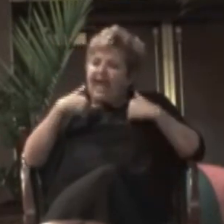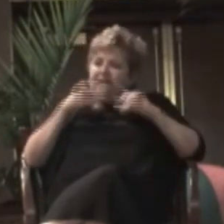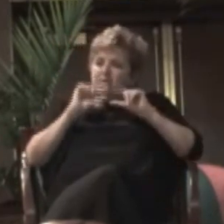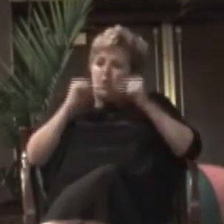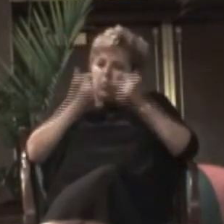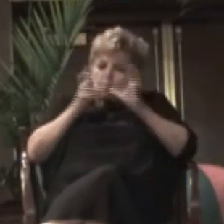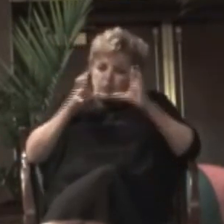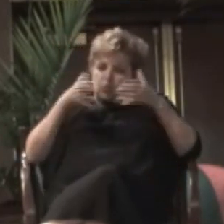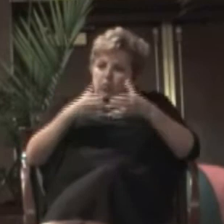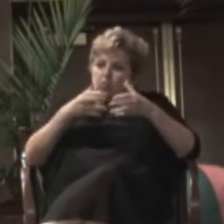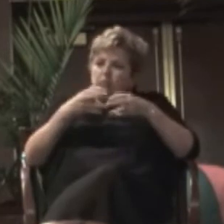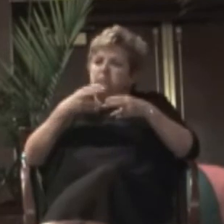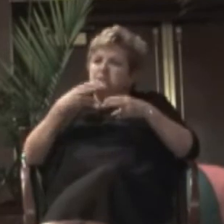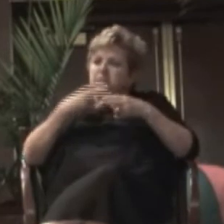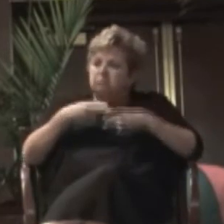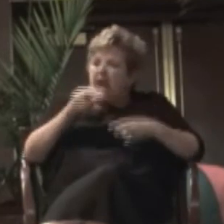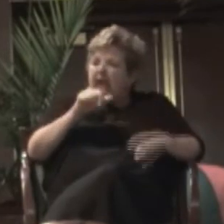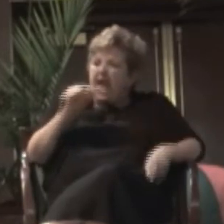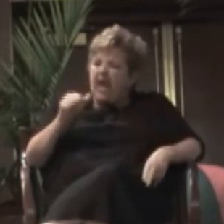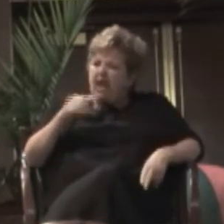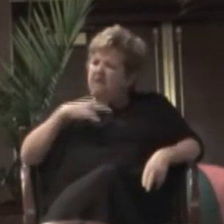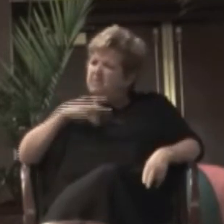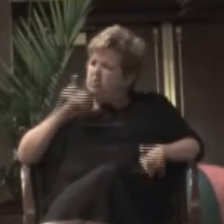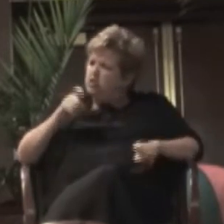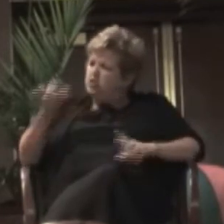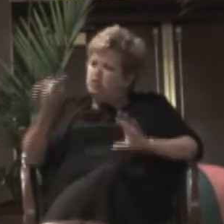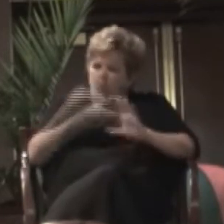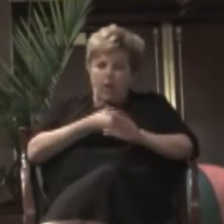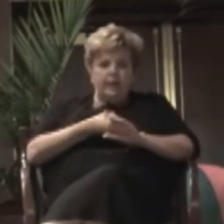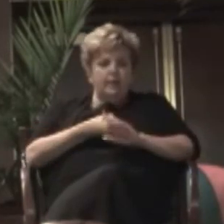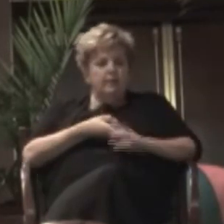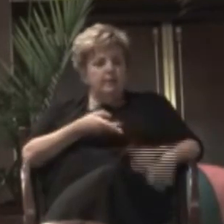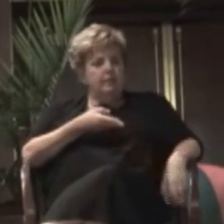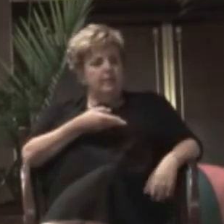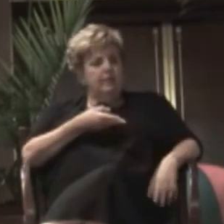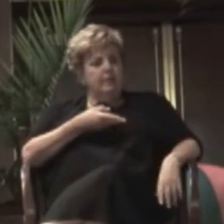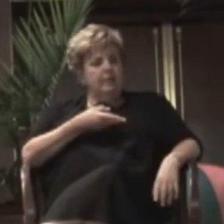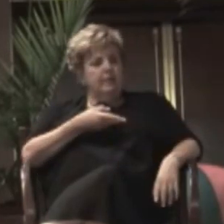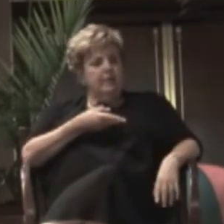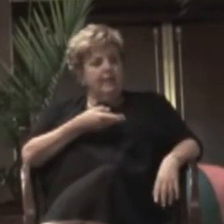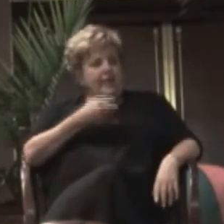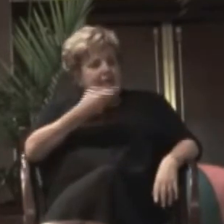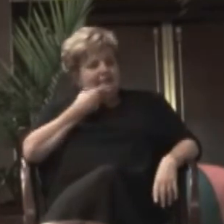go." Now, he might as well have said, "We have a camel here, and I think you ought to ride it."